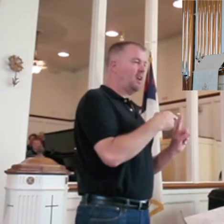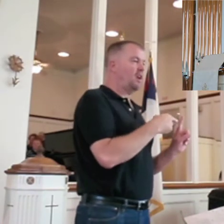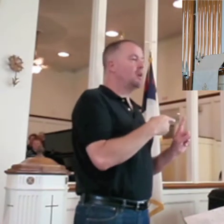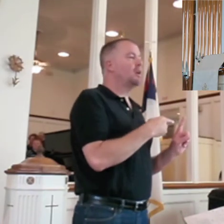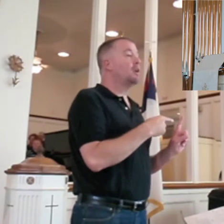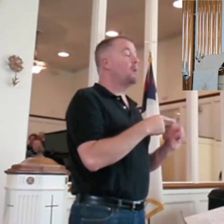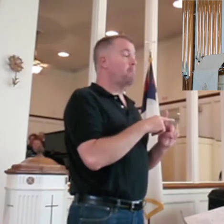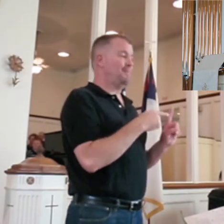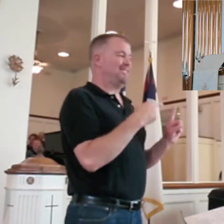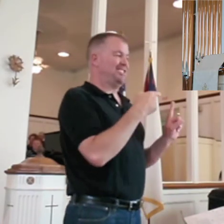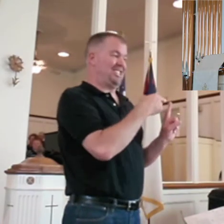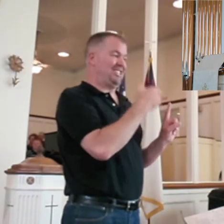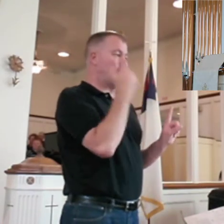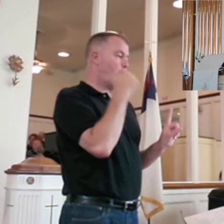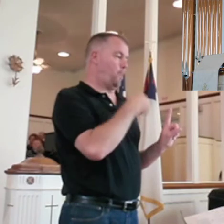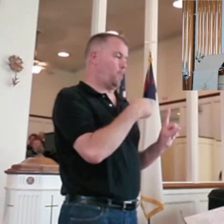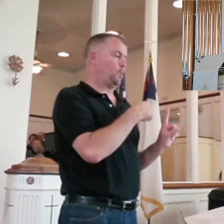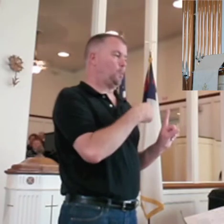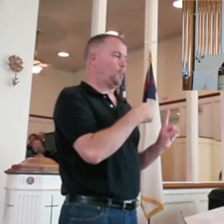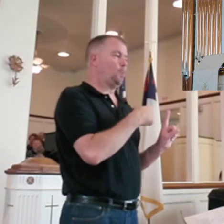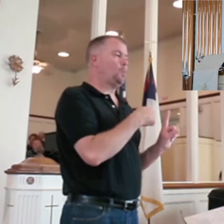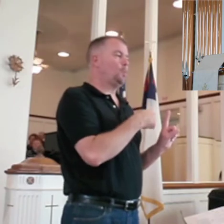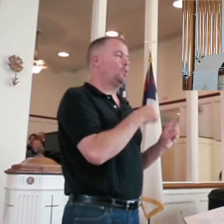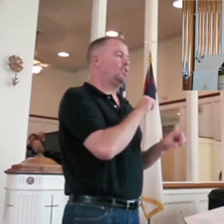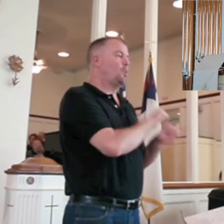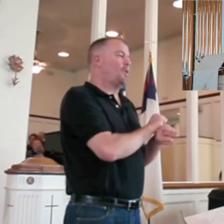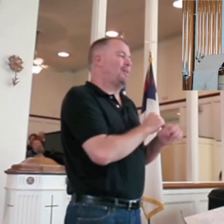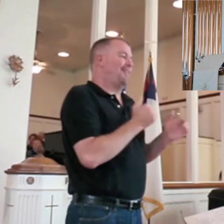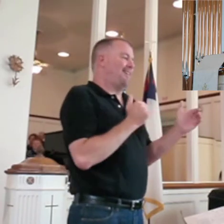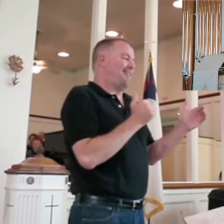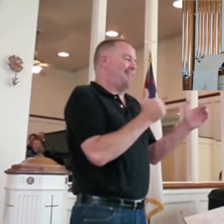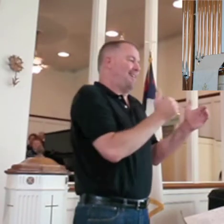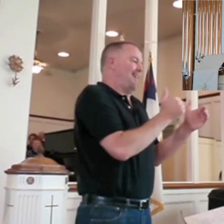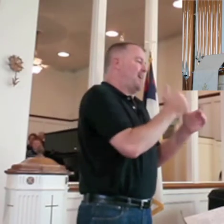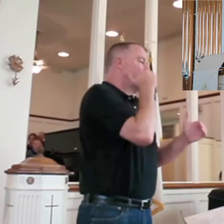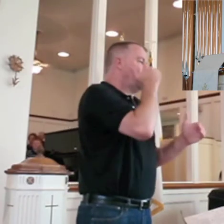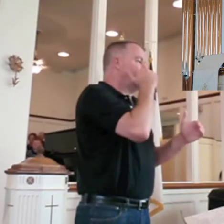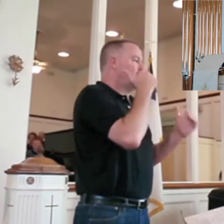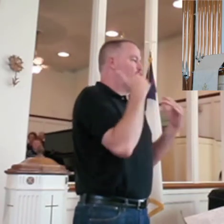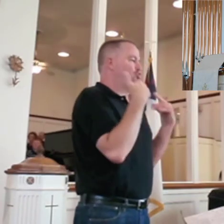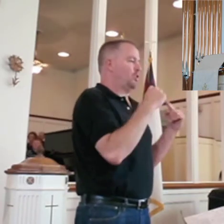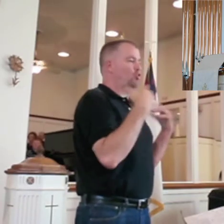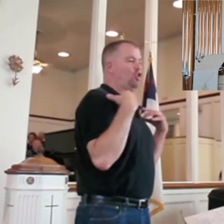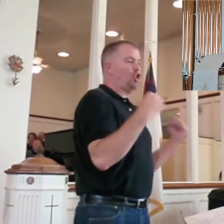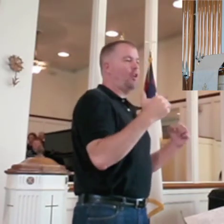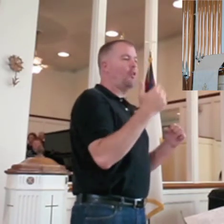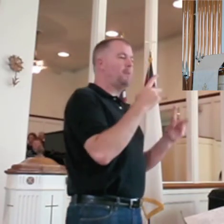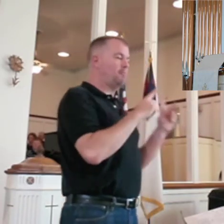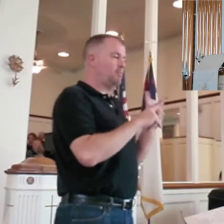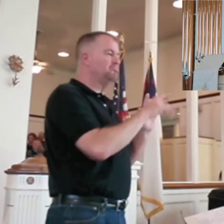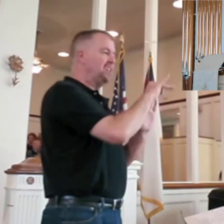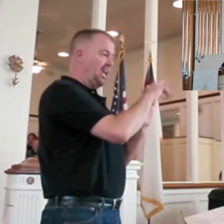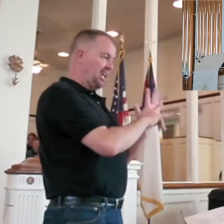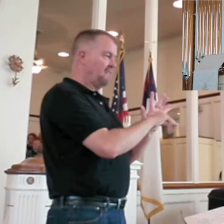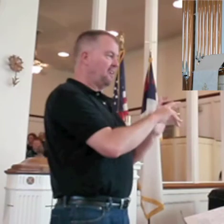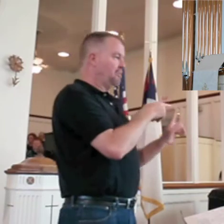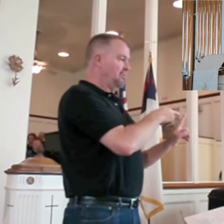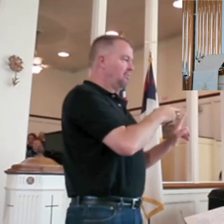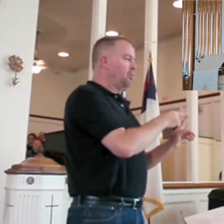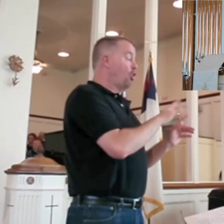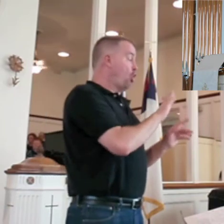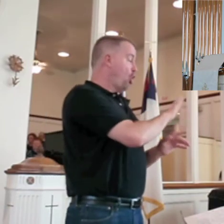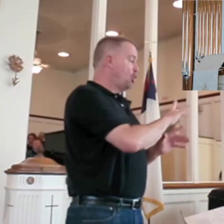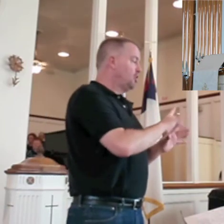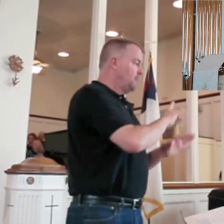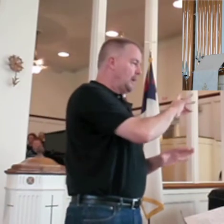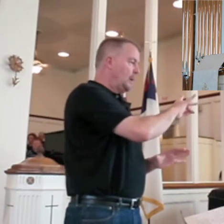ever had it. But she knows, and she works daily toward the cure for others. She identifies with those